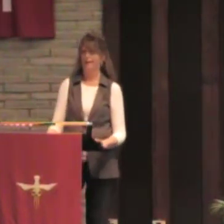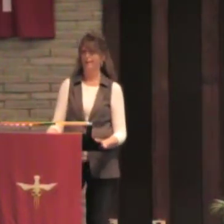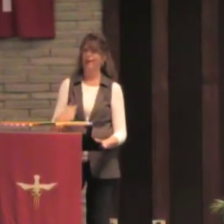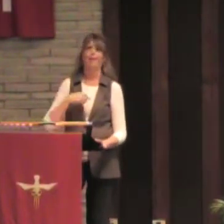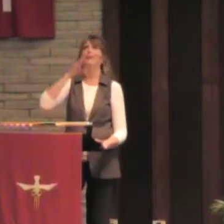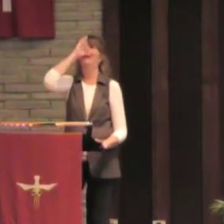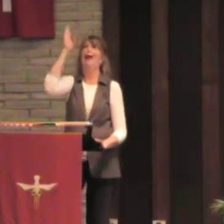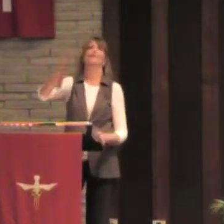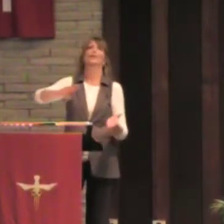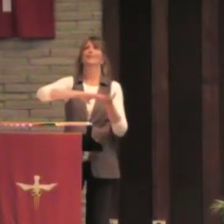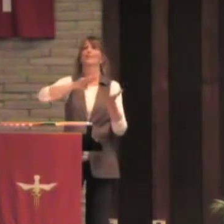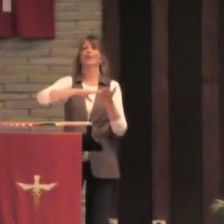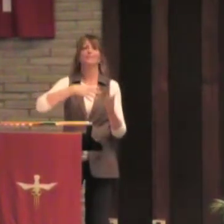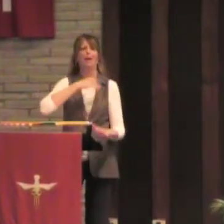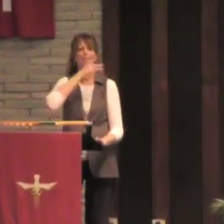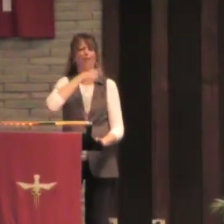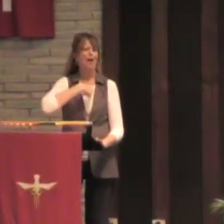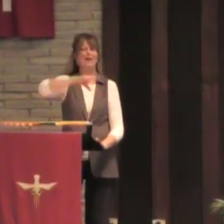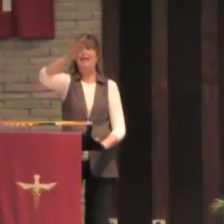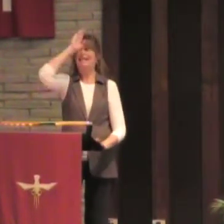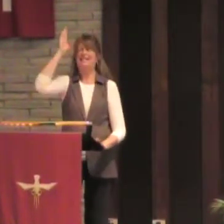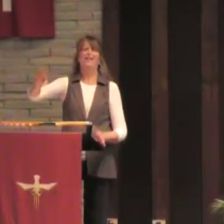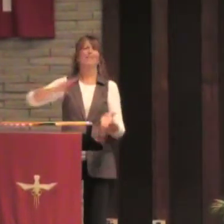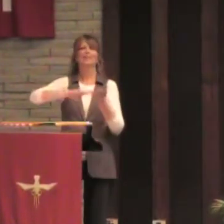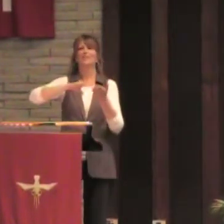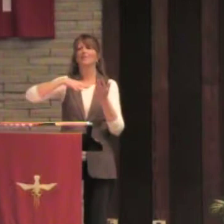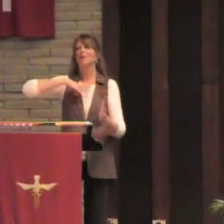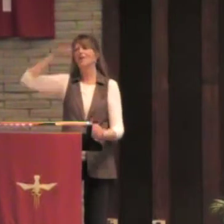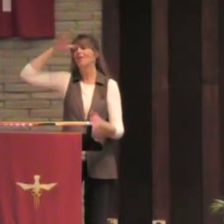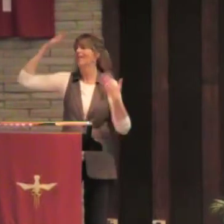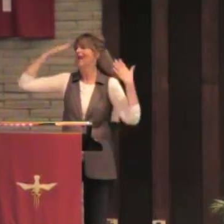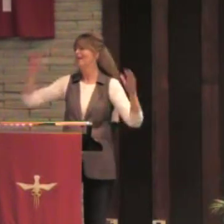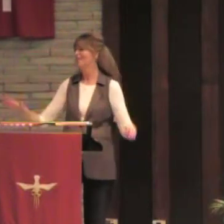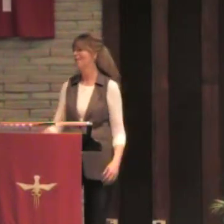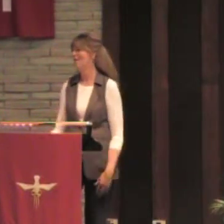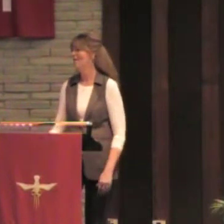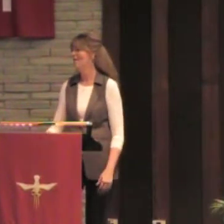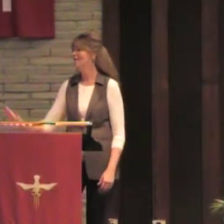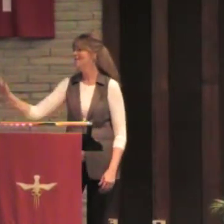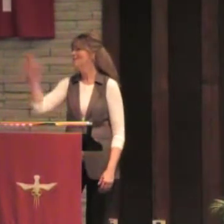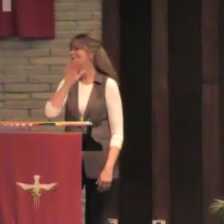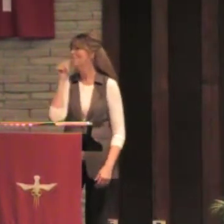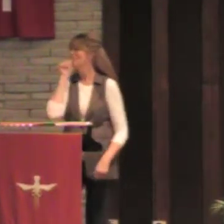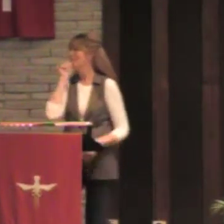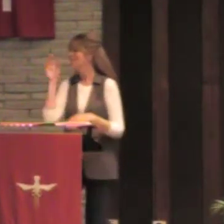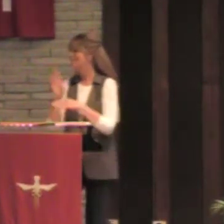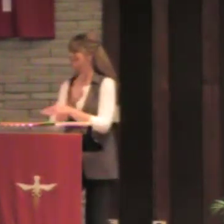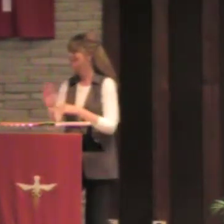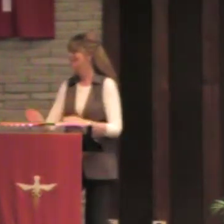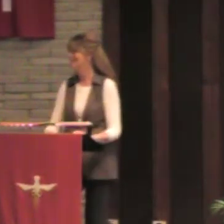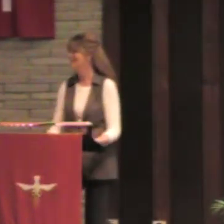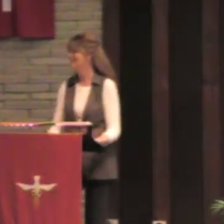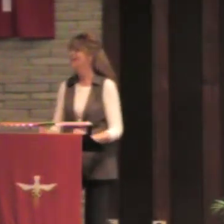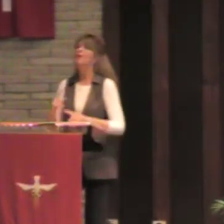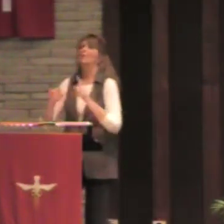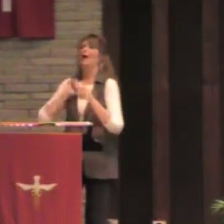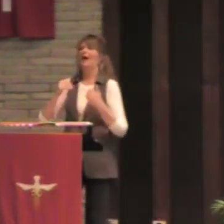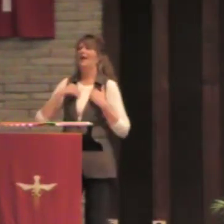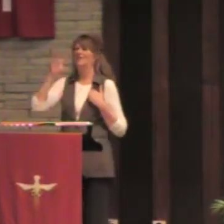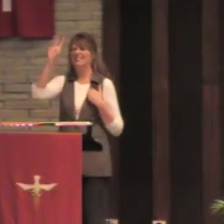is ridiculous. I have never forgiven my mom. I have never forgiven my dad. I don't know what's in your private lives or what's